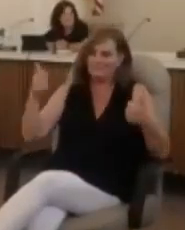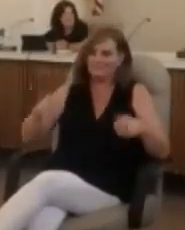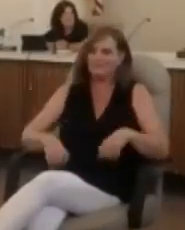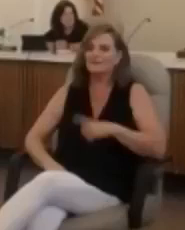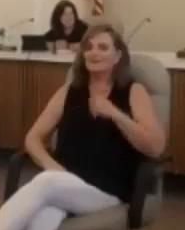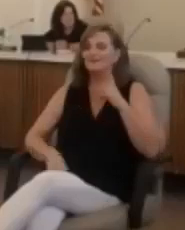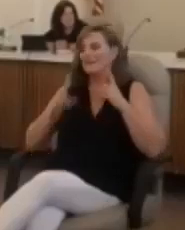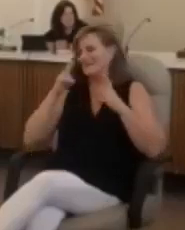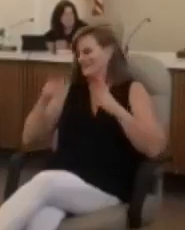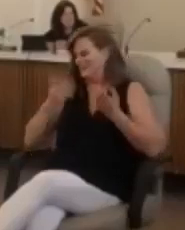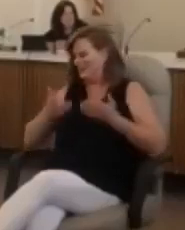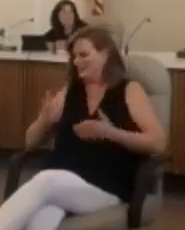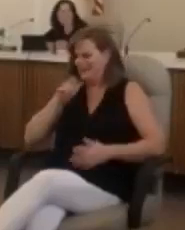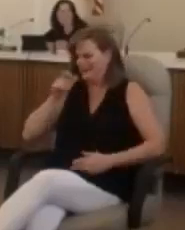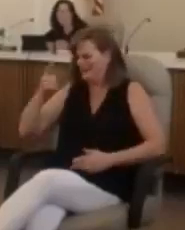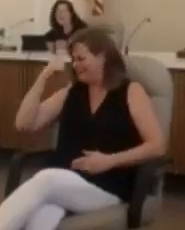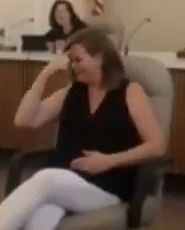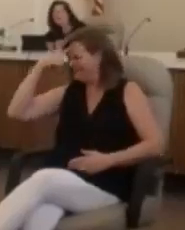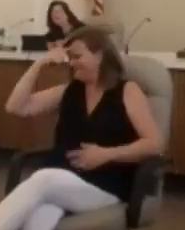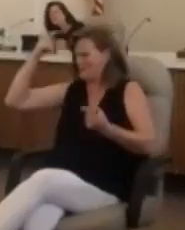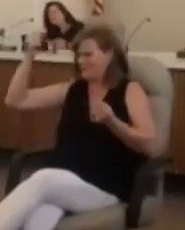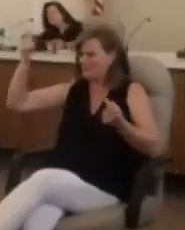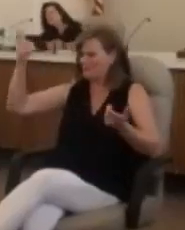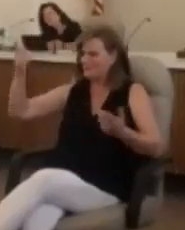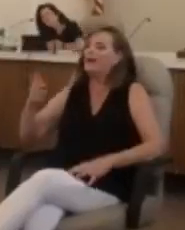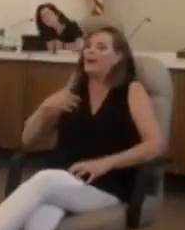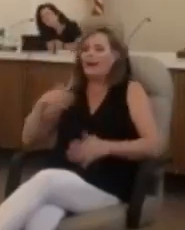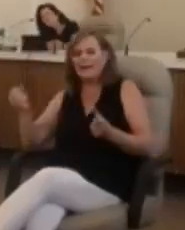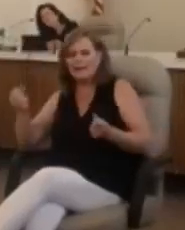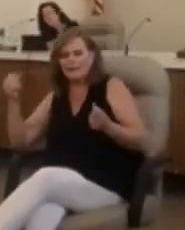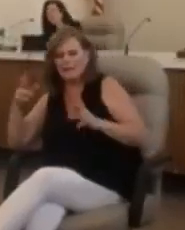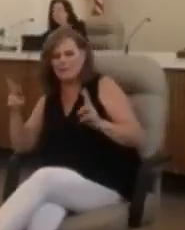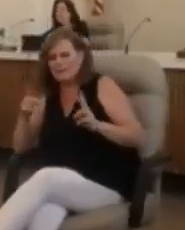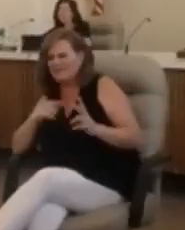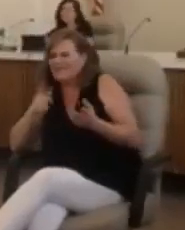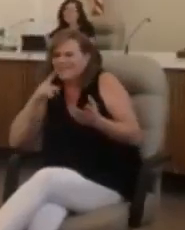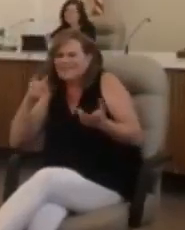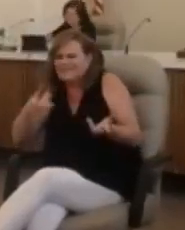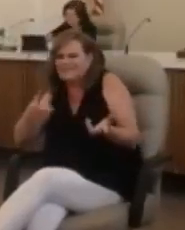her here today and it didn't click. I had a lot of people going, "You're not Millie."